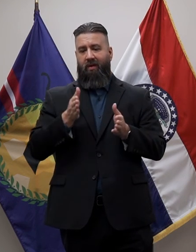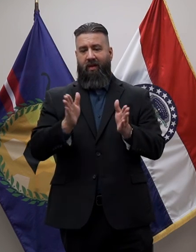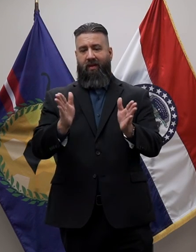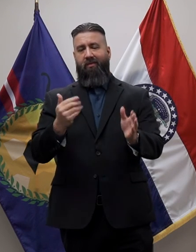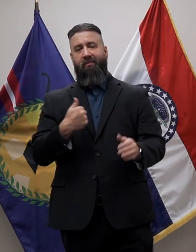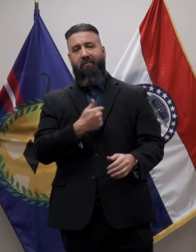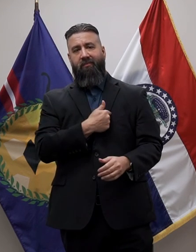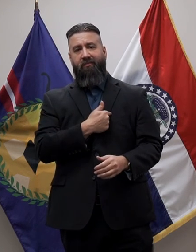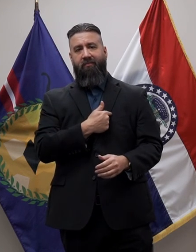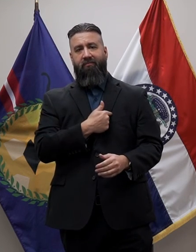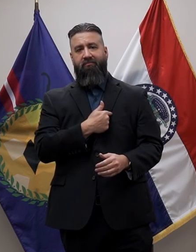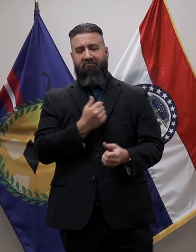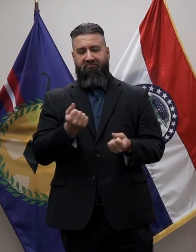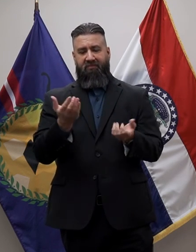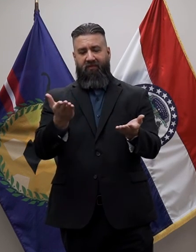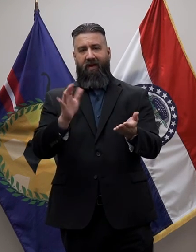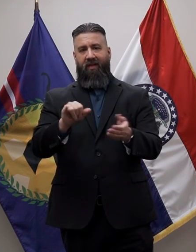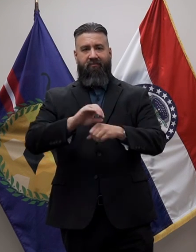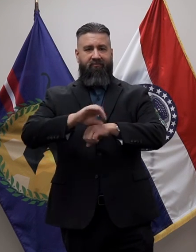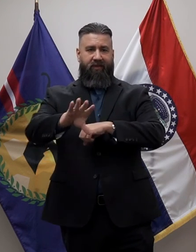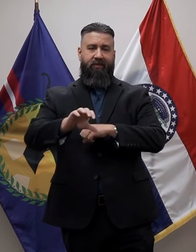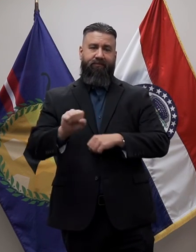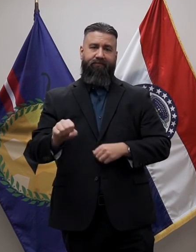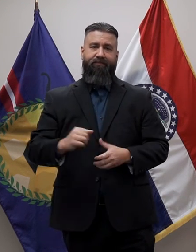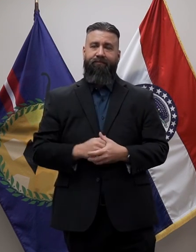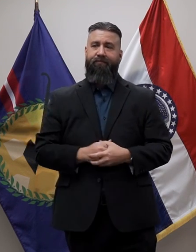us to provide that advice.